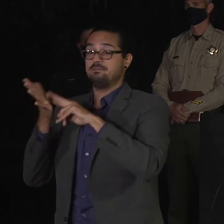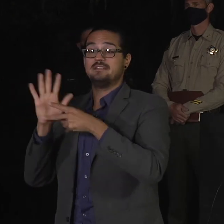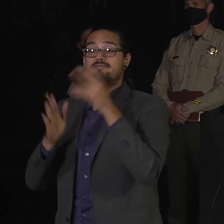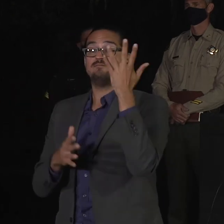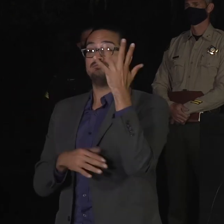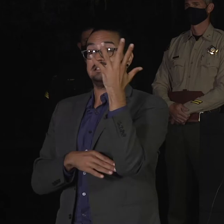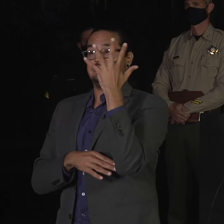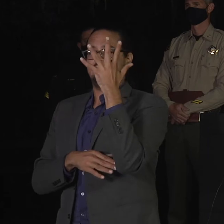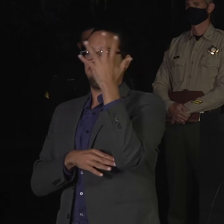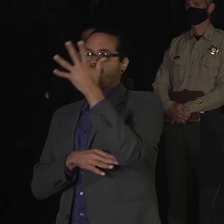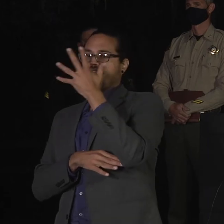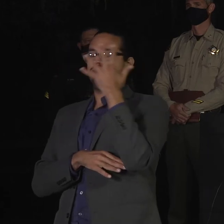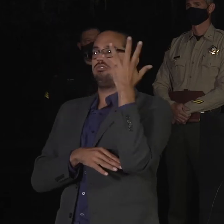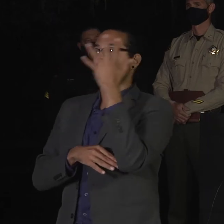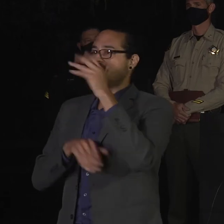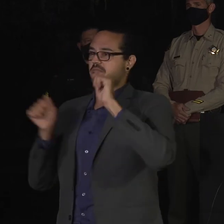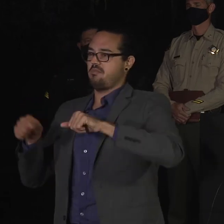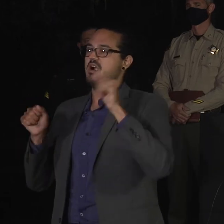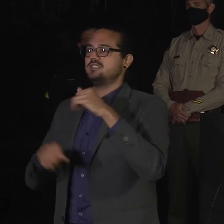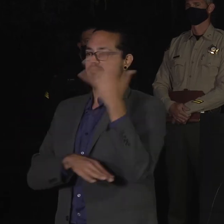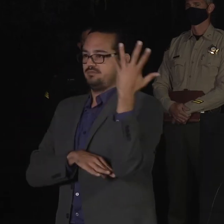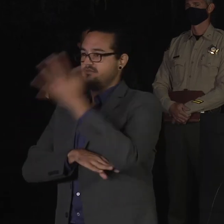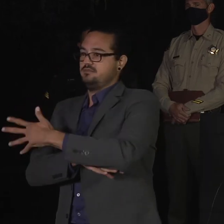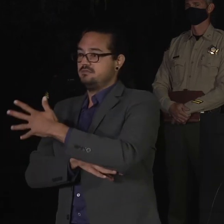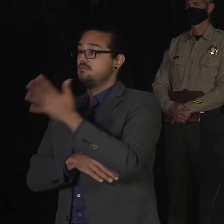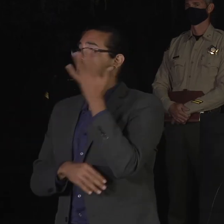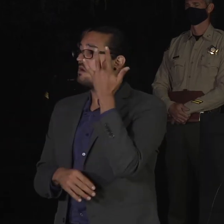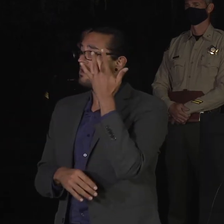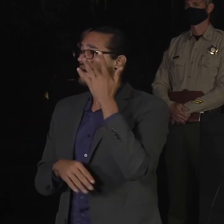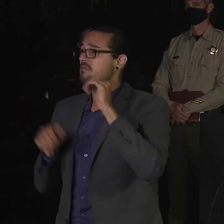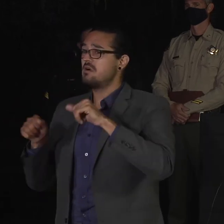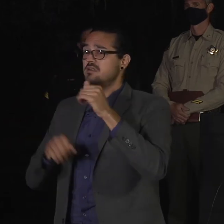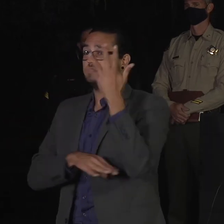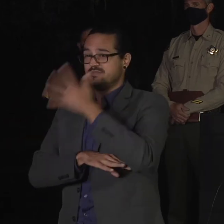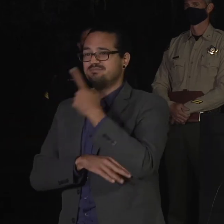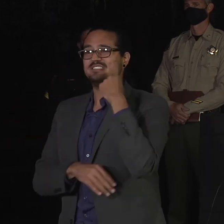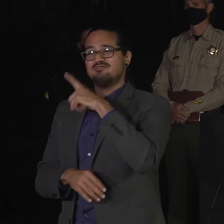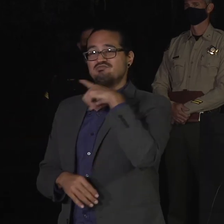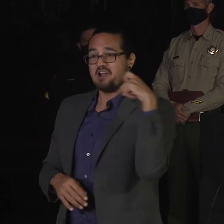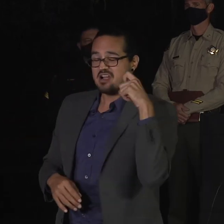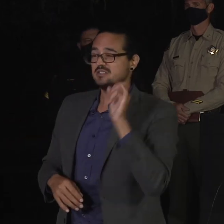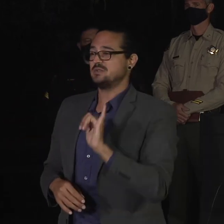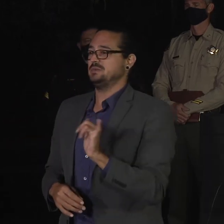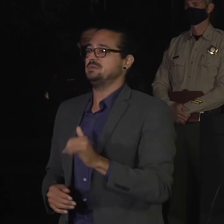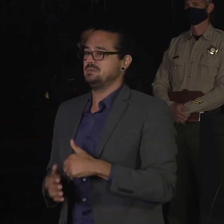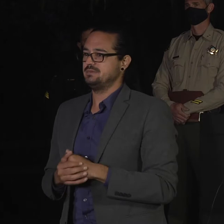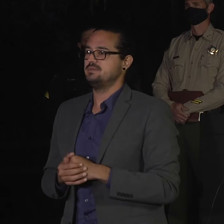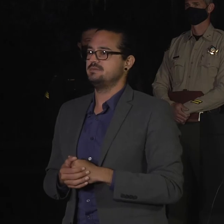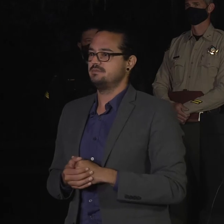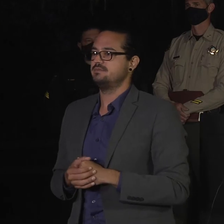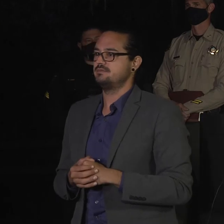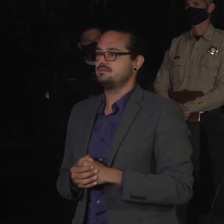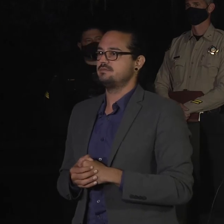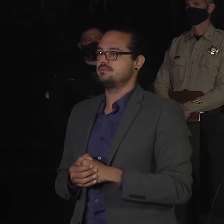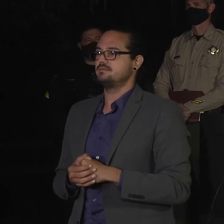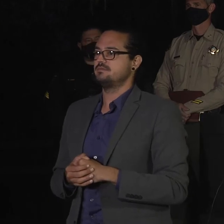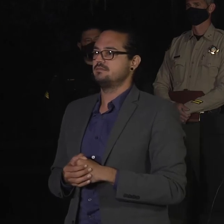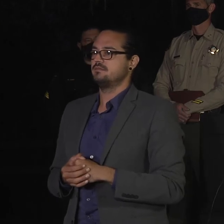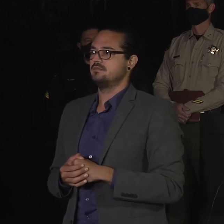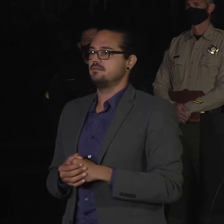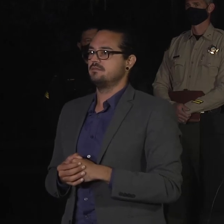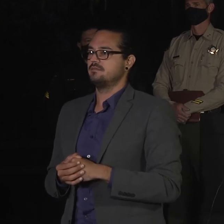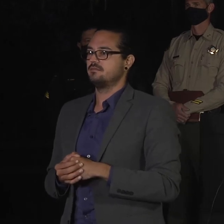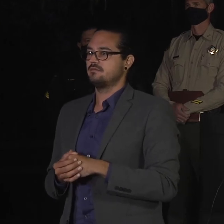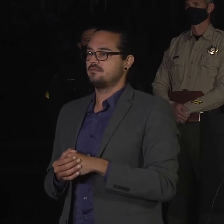So please be cognizant of that. The firefighters are out there are putting themselves in positions in that